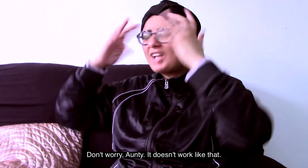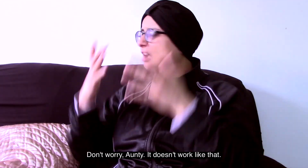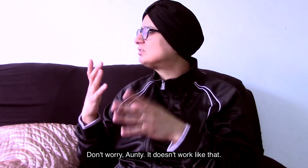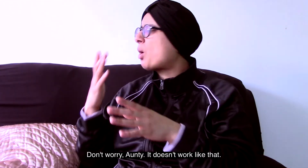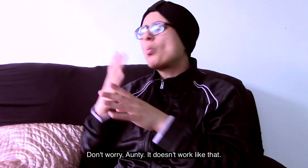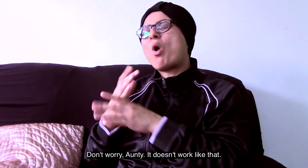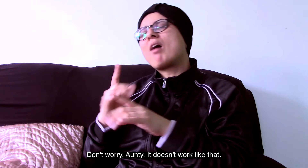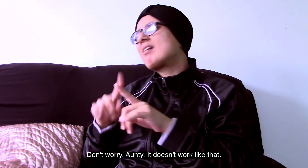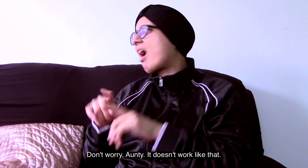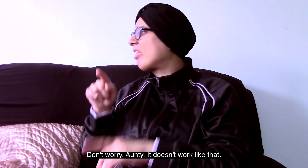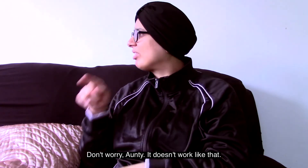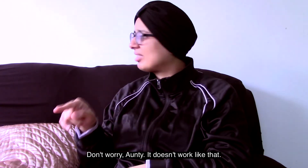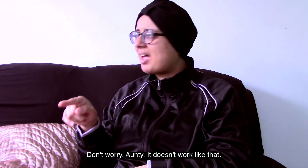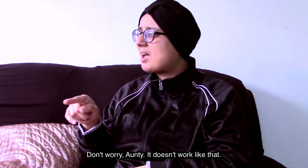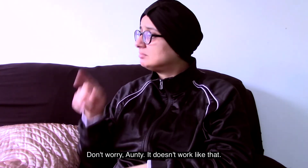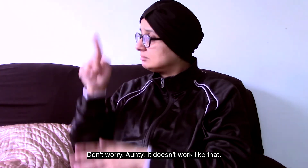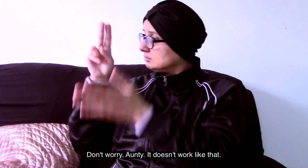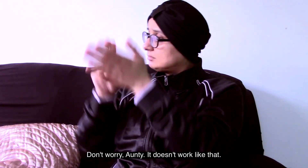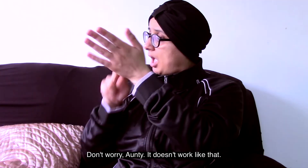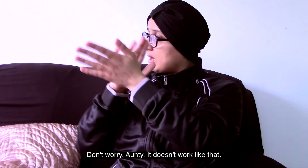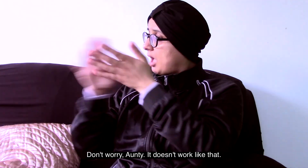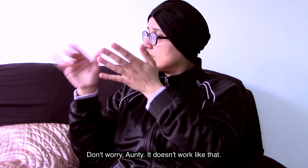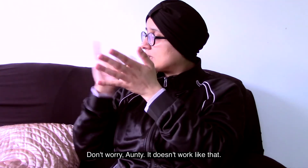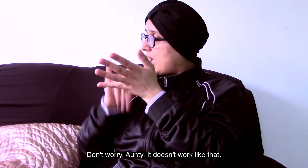Don't worry, Aunty. It doesn't work like that.